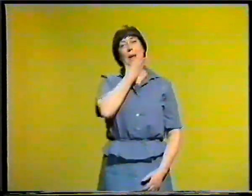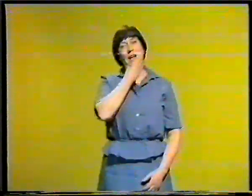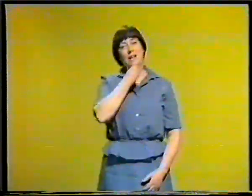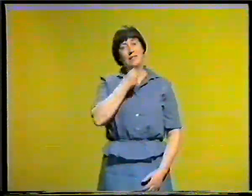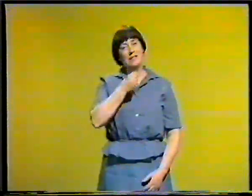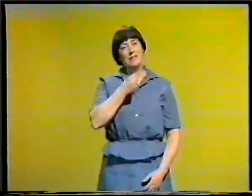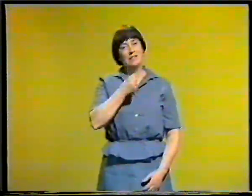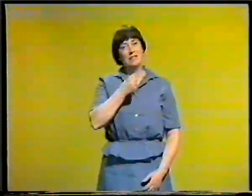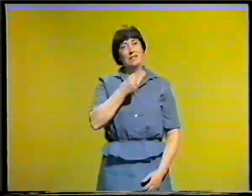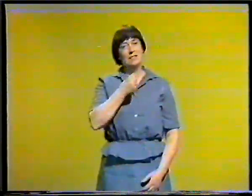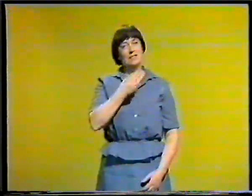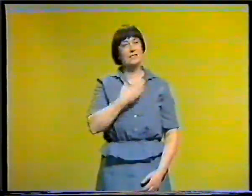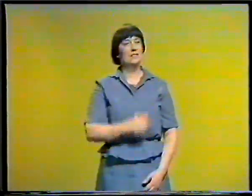Man.